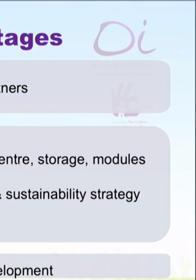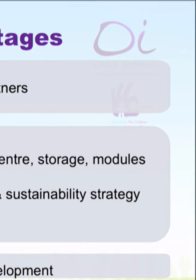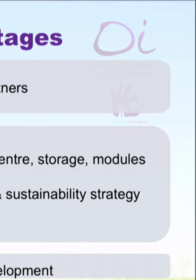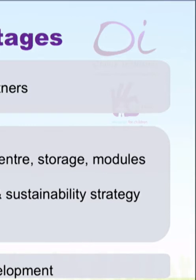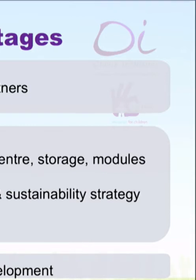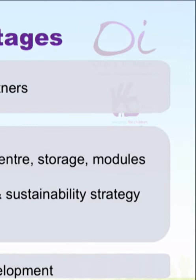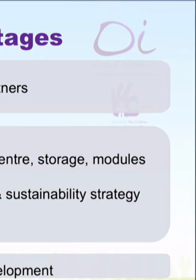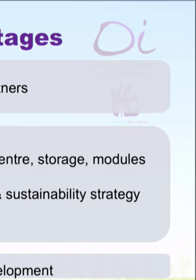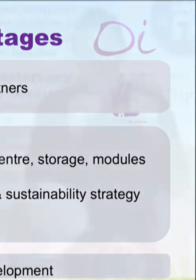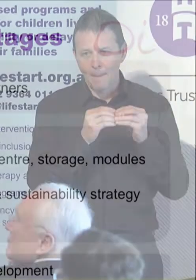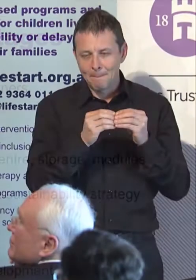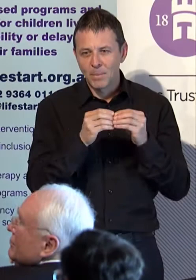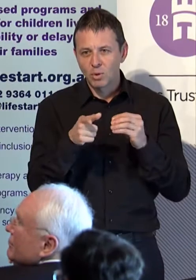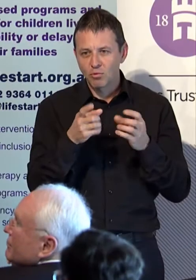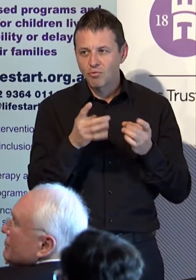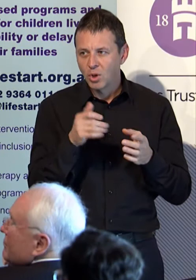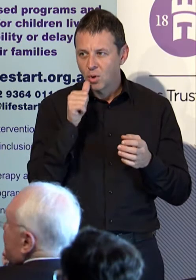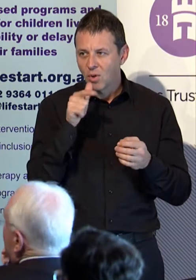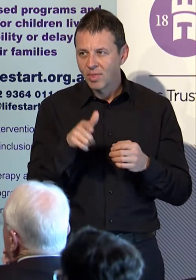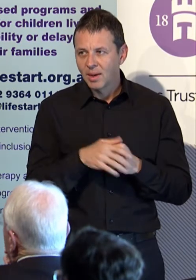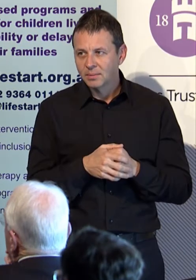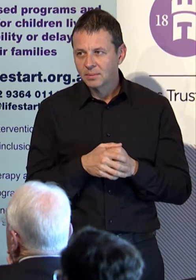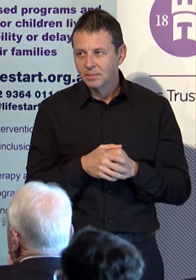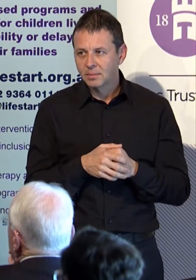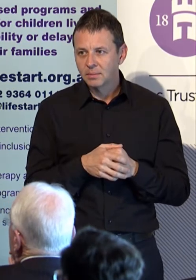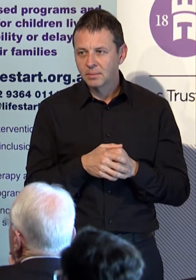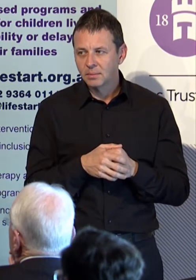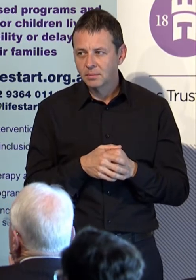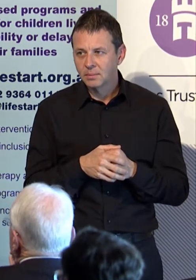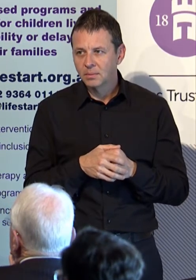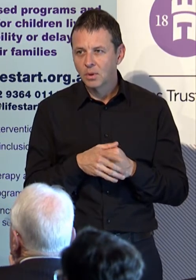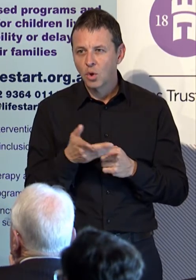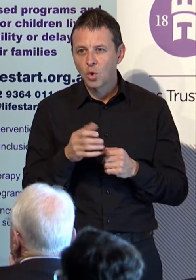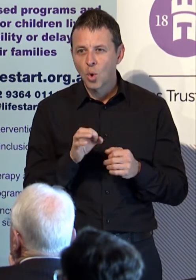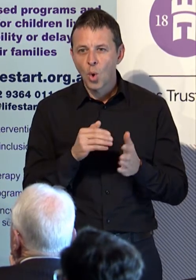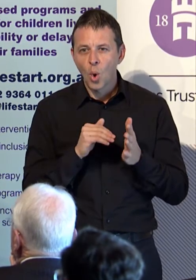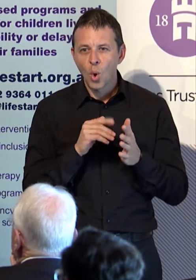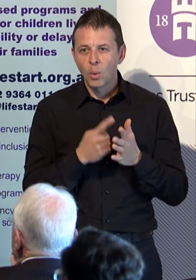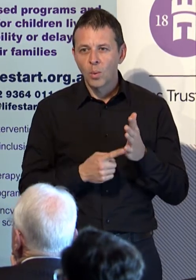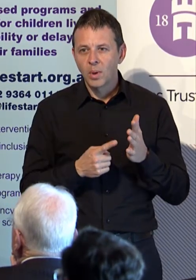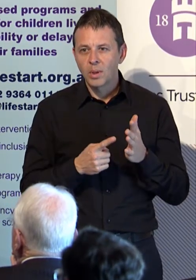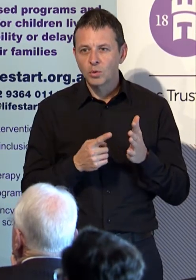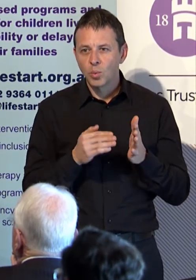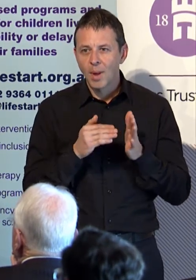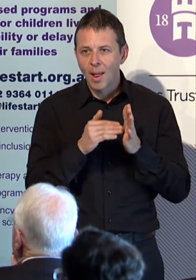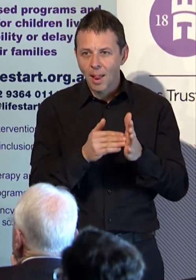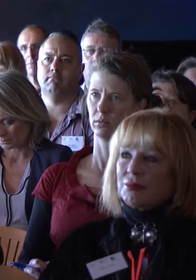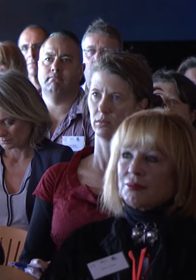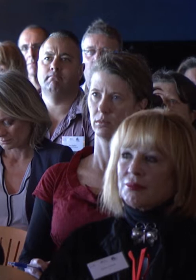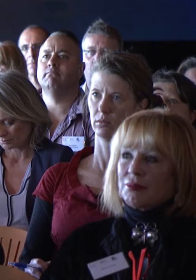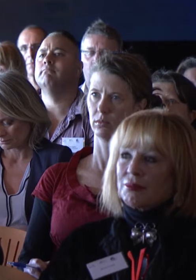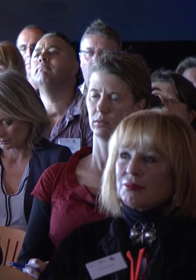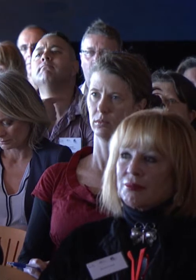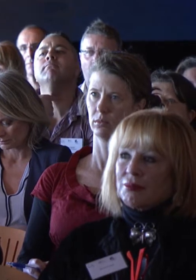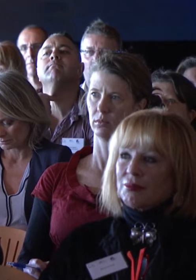it. But what we did was, moving on from just facilitated peer support, we are aware that many people